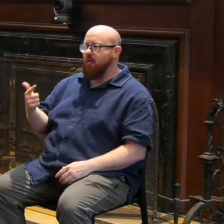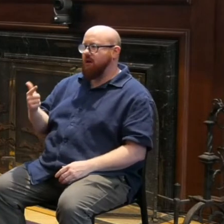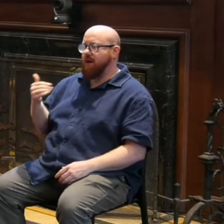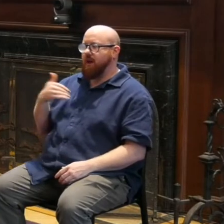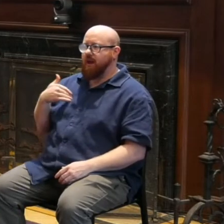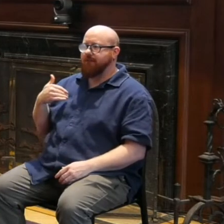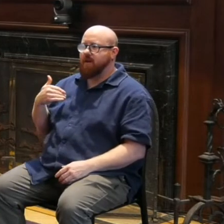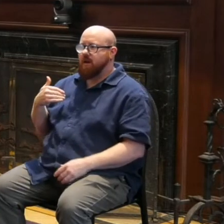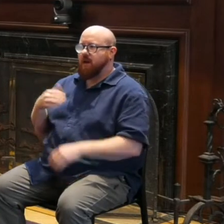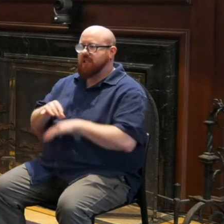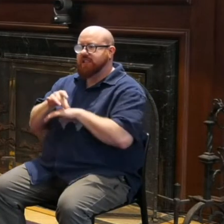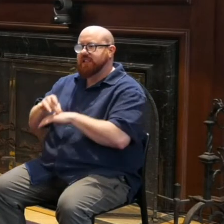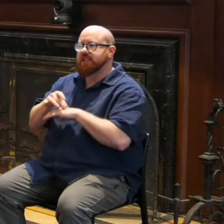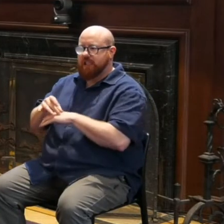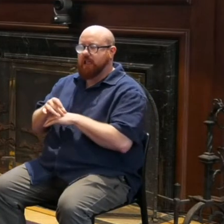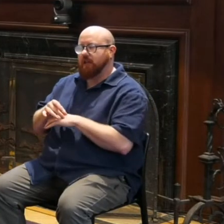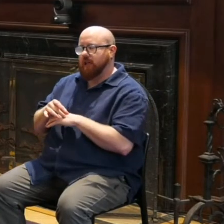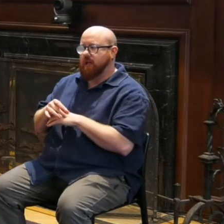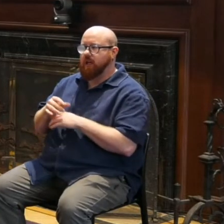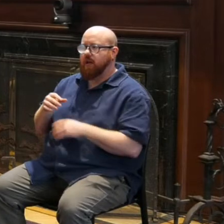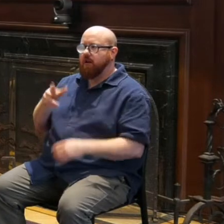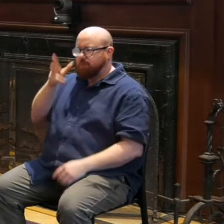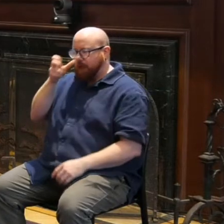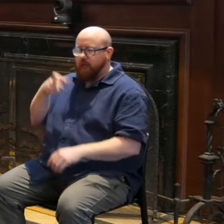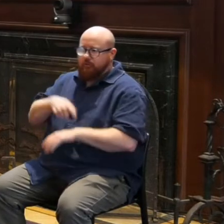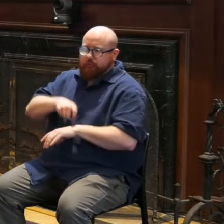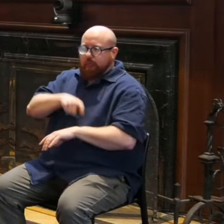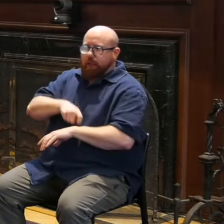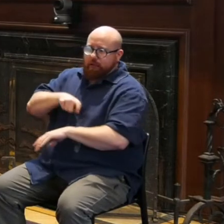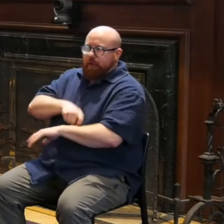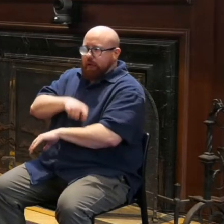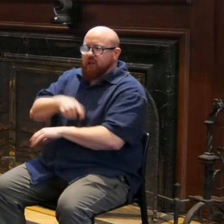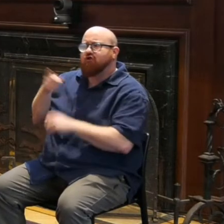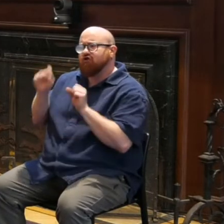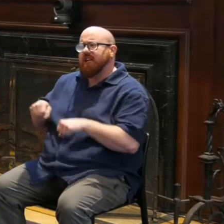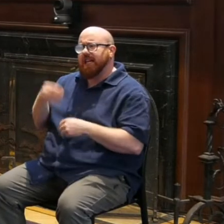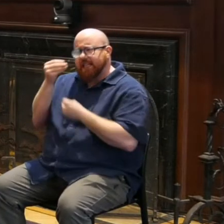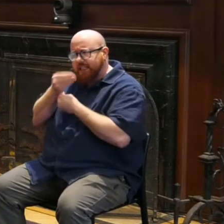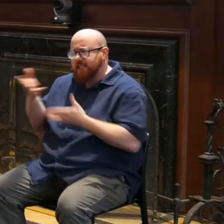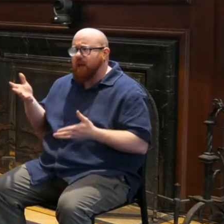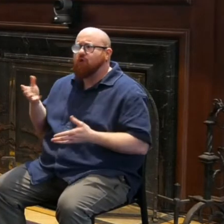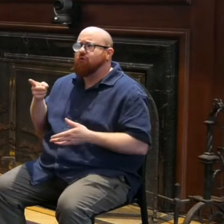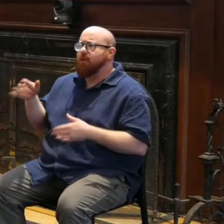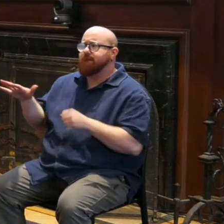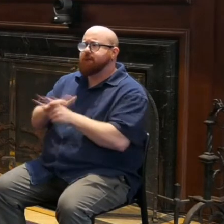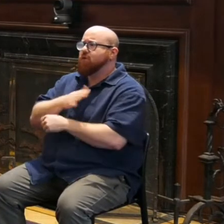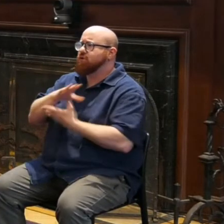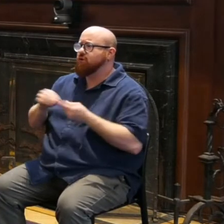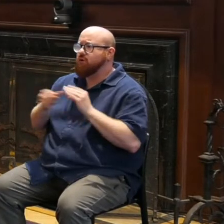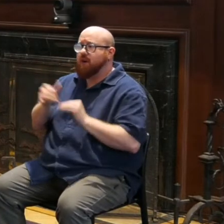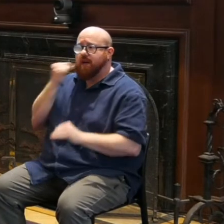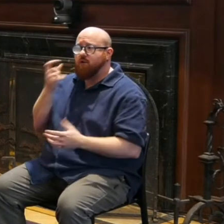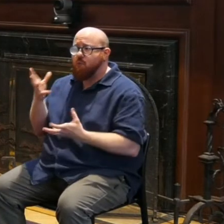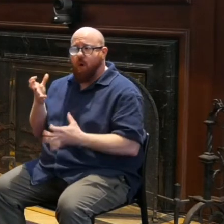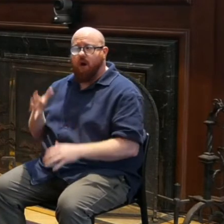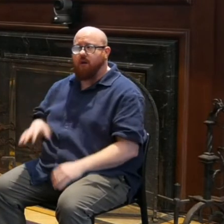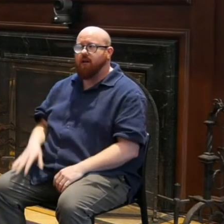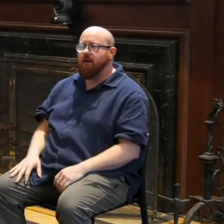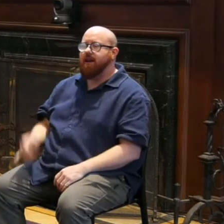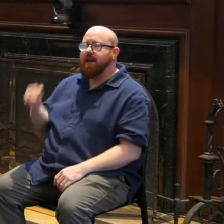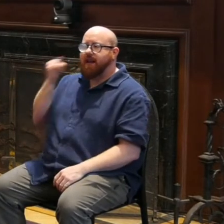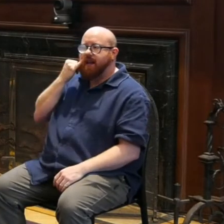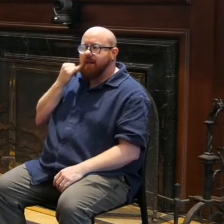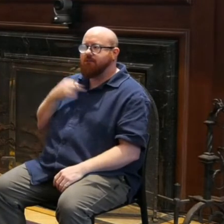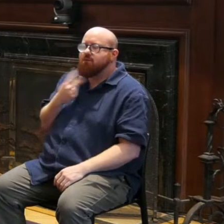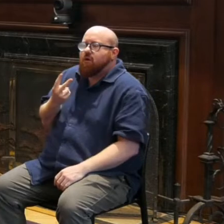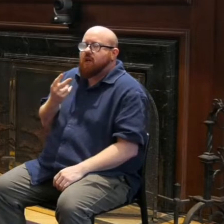flesh. She could tell you their whole story if you cared to hear, if the voices demanded that she